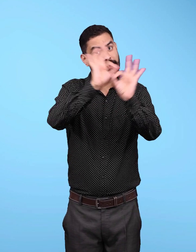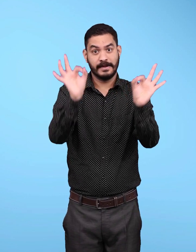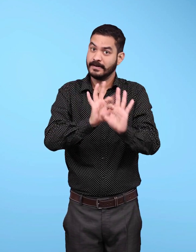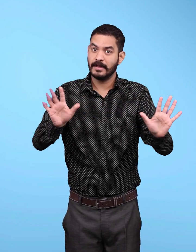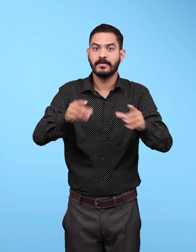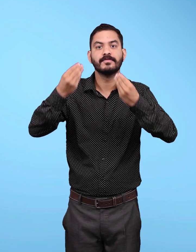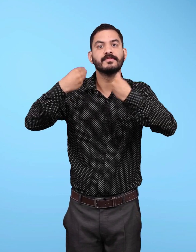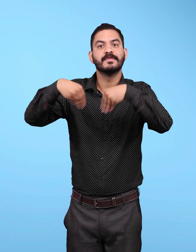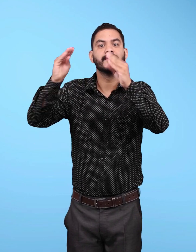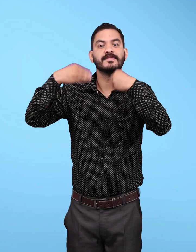out,